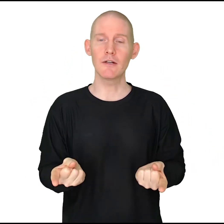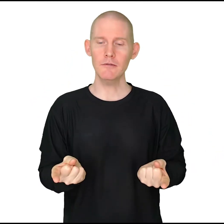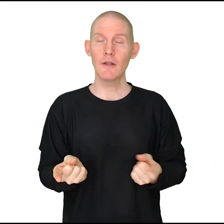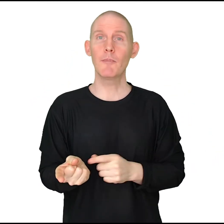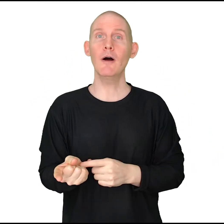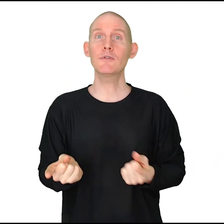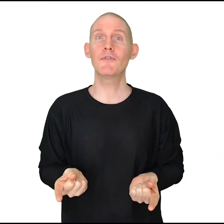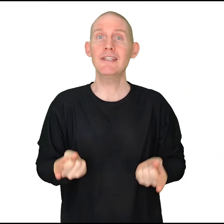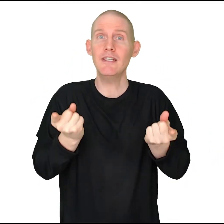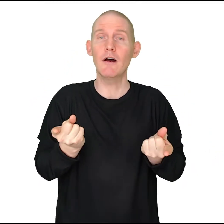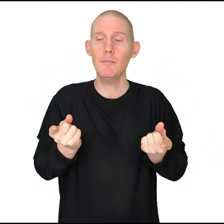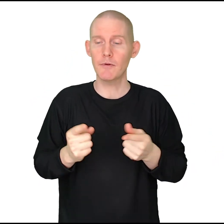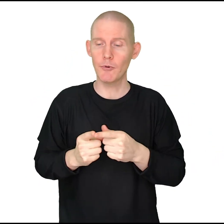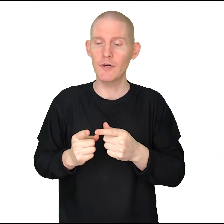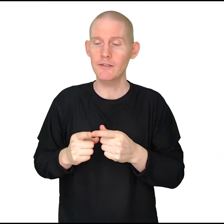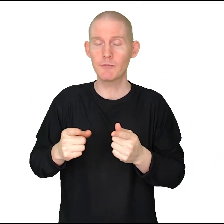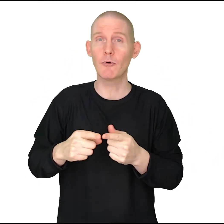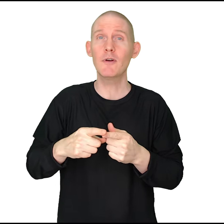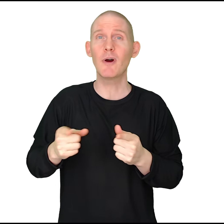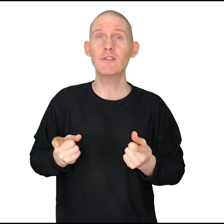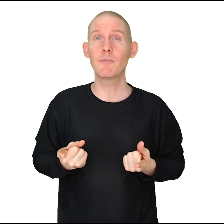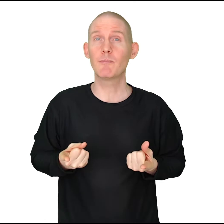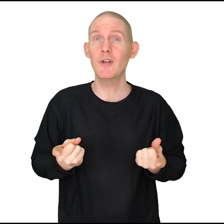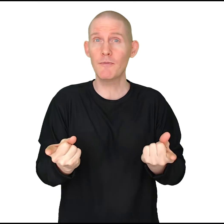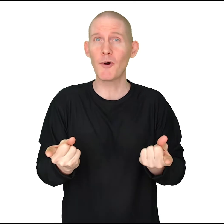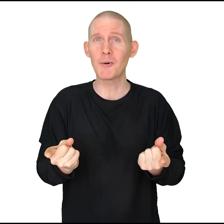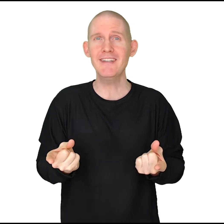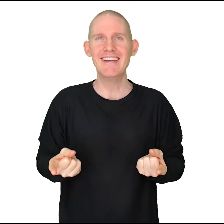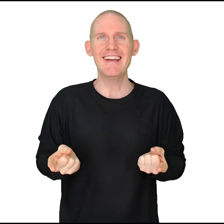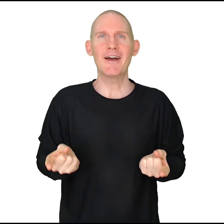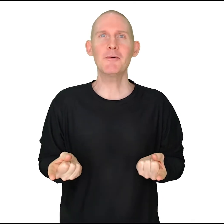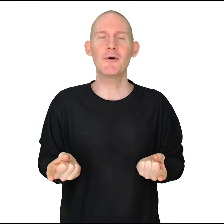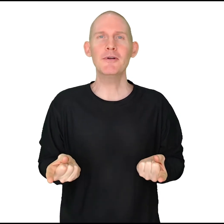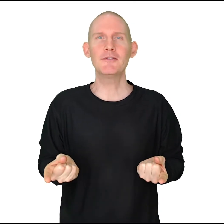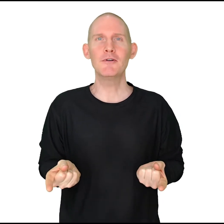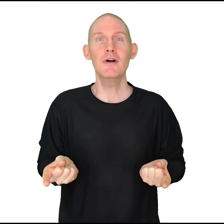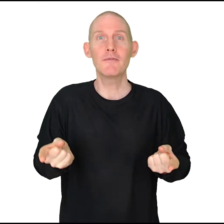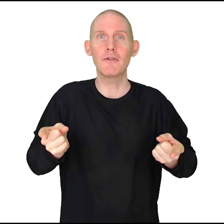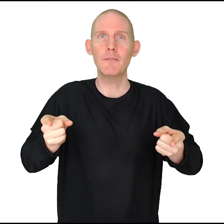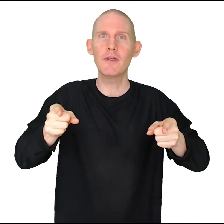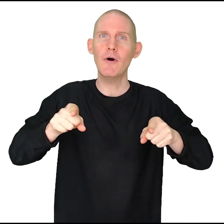The palms are facing up, the pointer parts are pointing forward. Now we're going to flip them